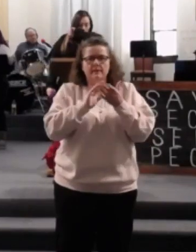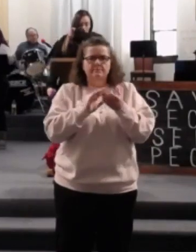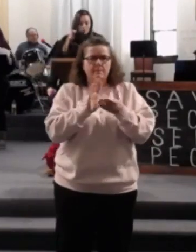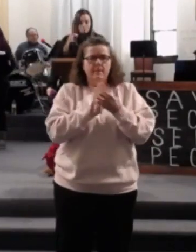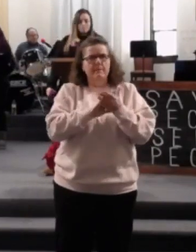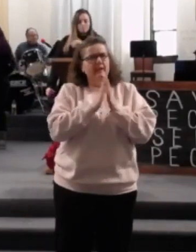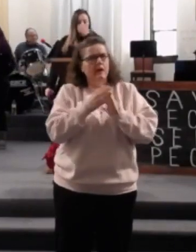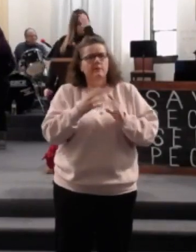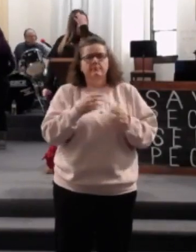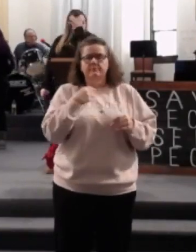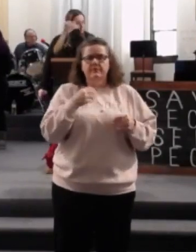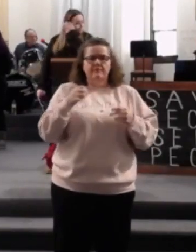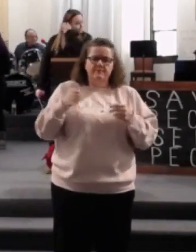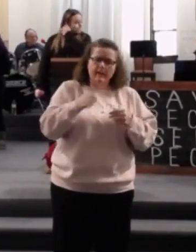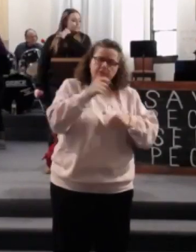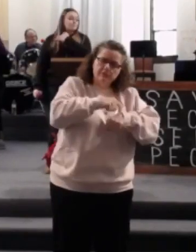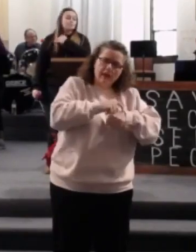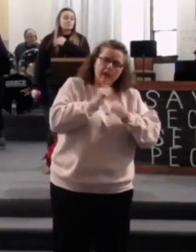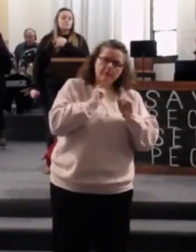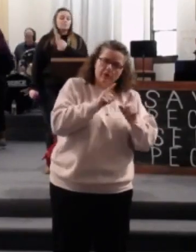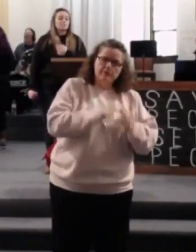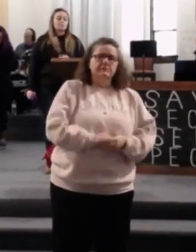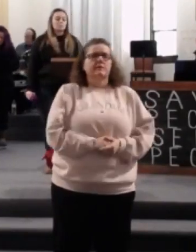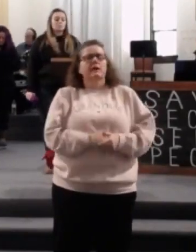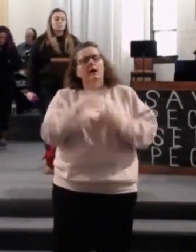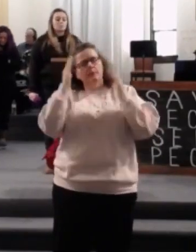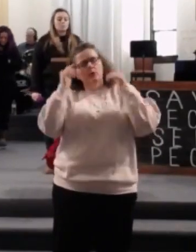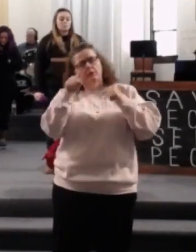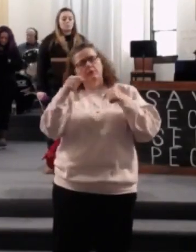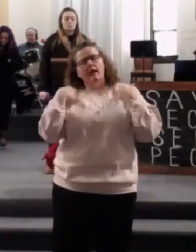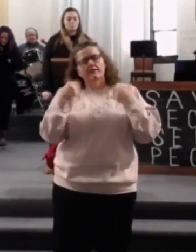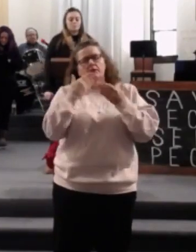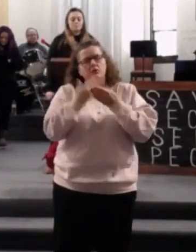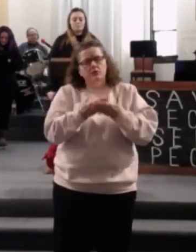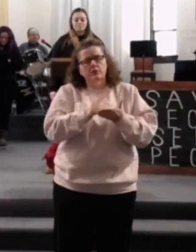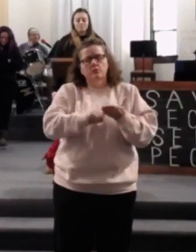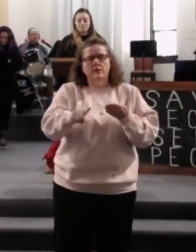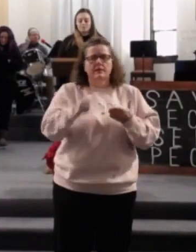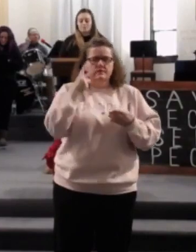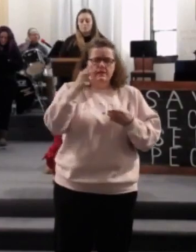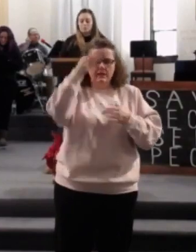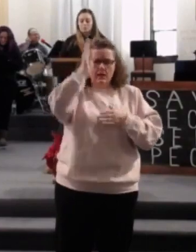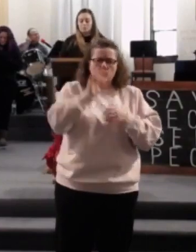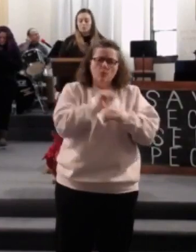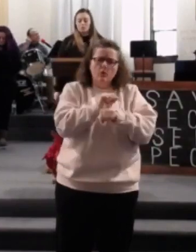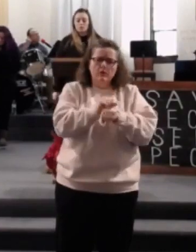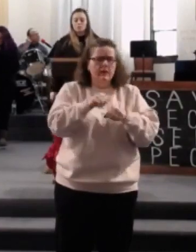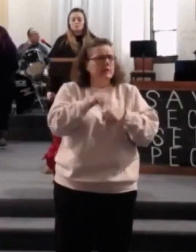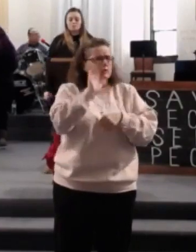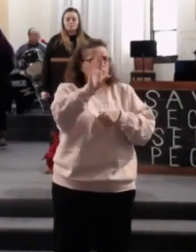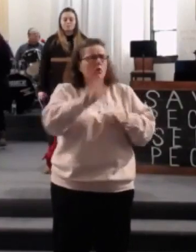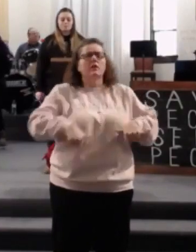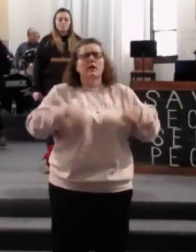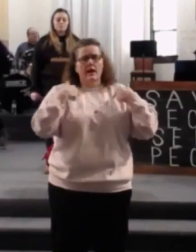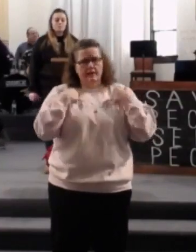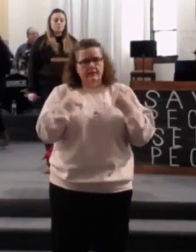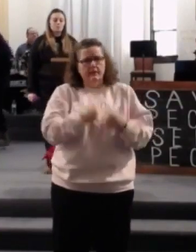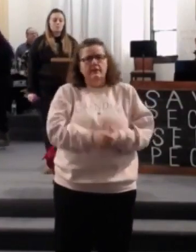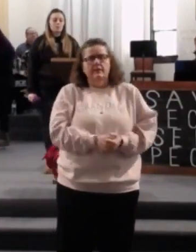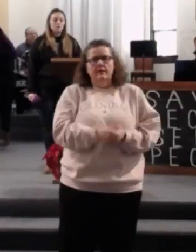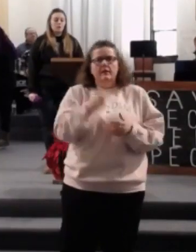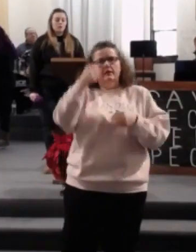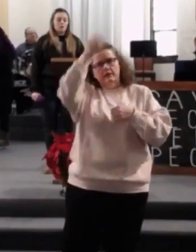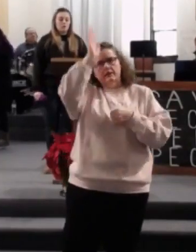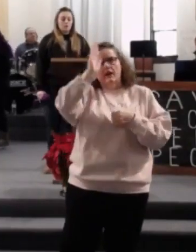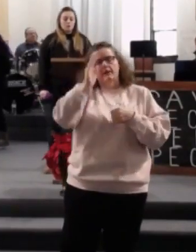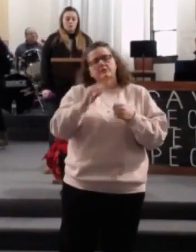go, but I hope you've been having a good week. I'm hoping that you can see God working in your life, because I know he is there for us and he is always